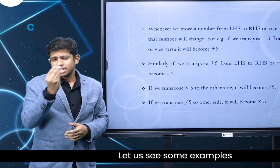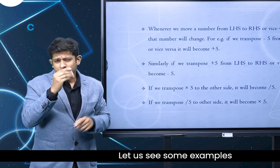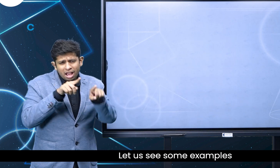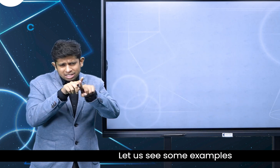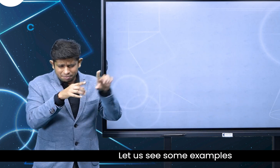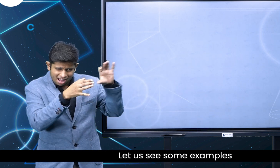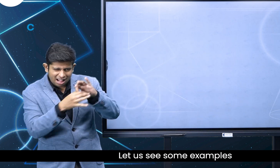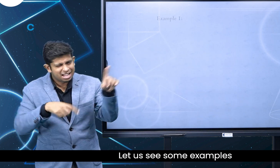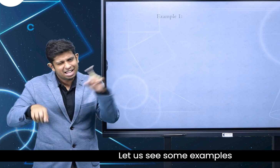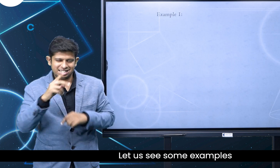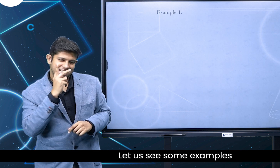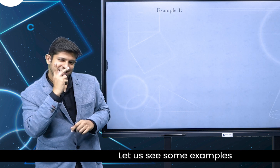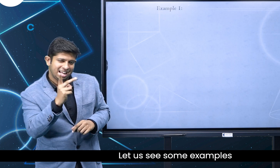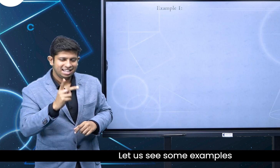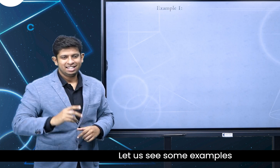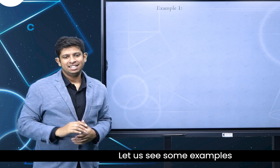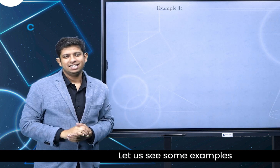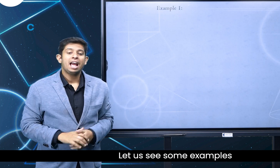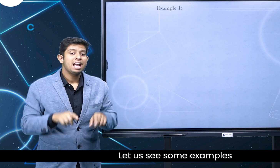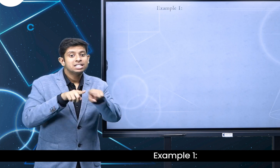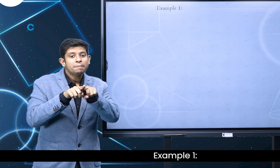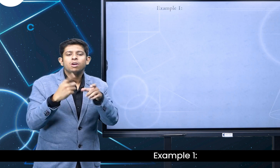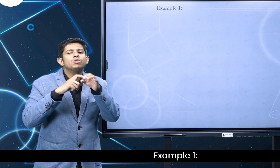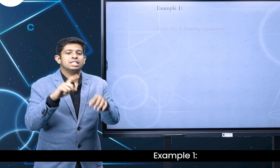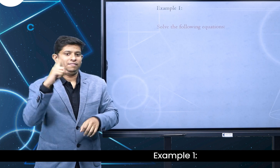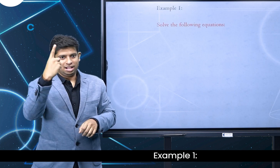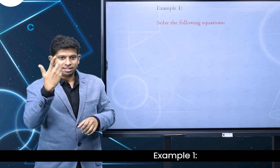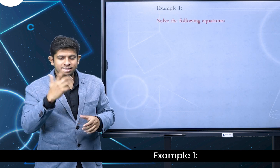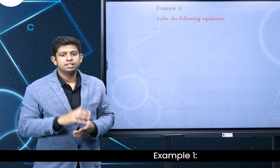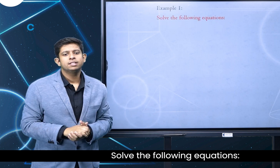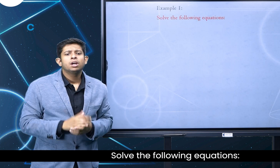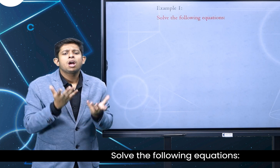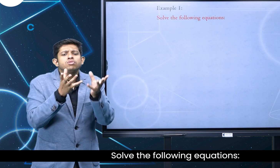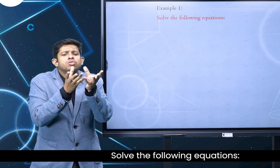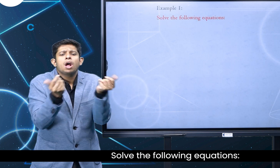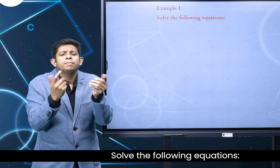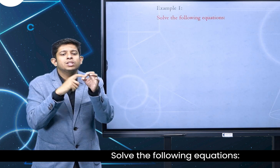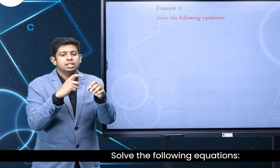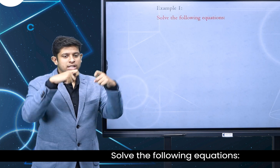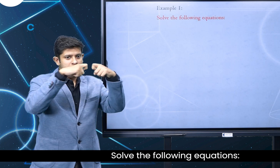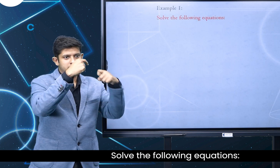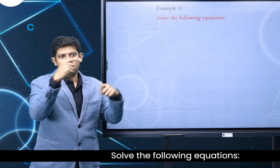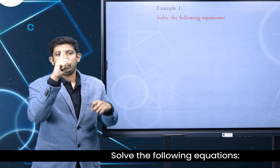Let us see some examples. Example 1. Solve the following